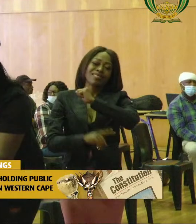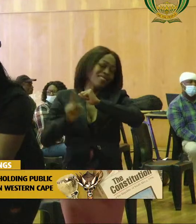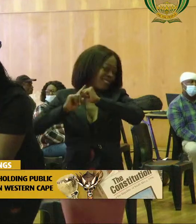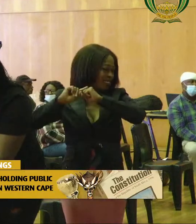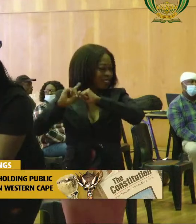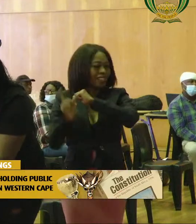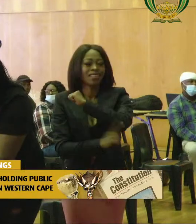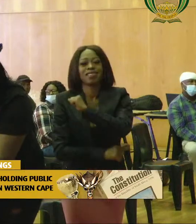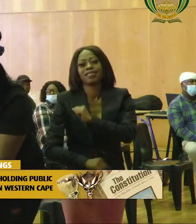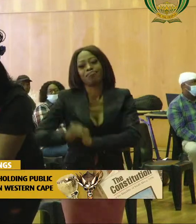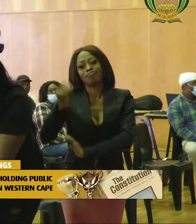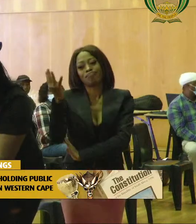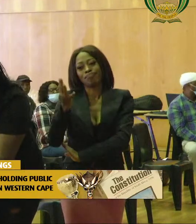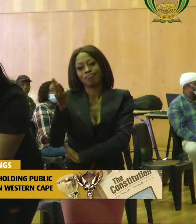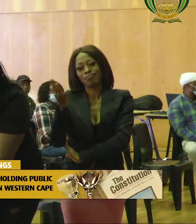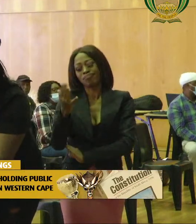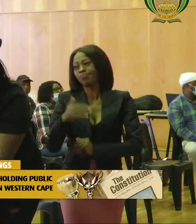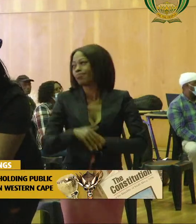speaker.